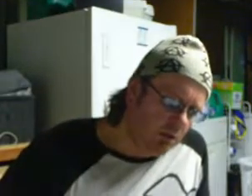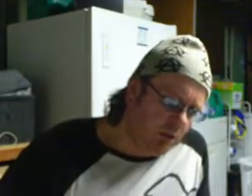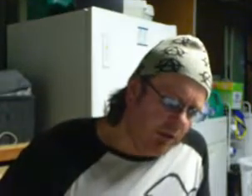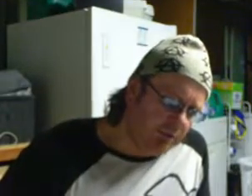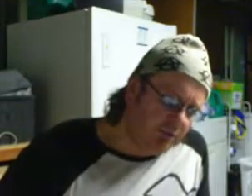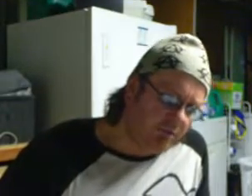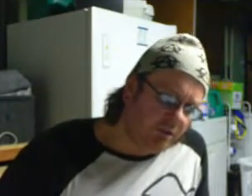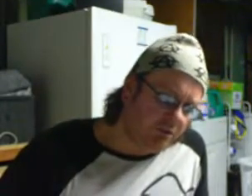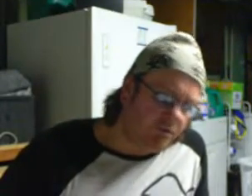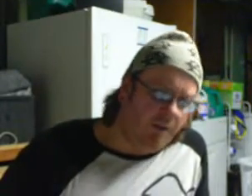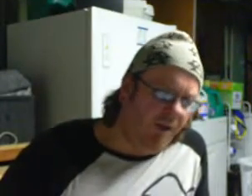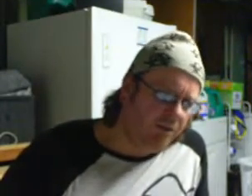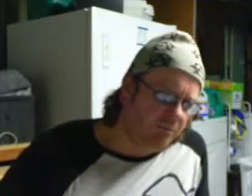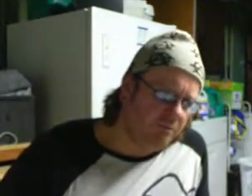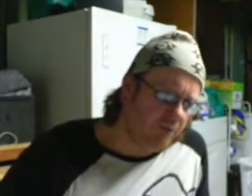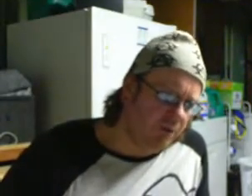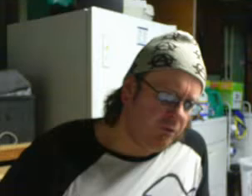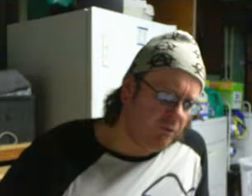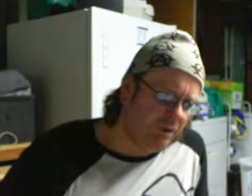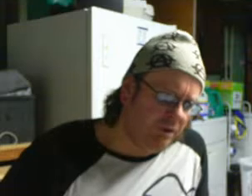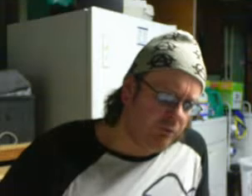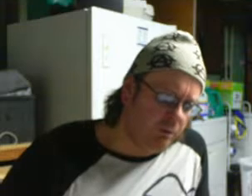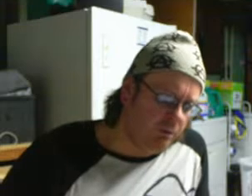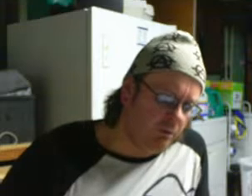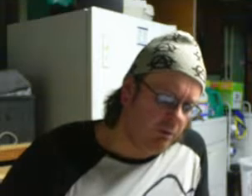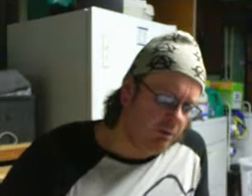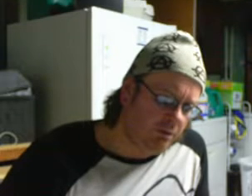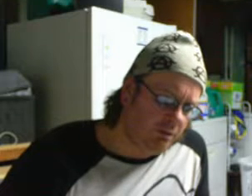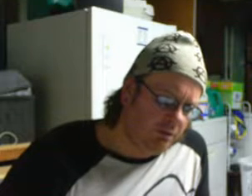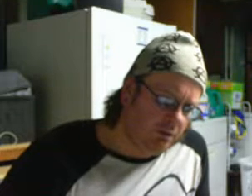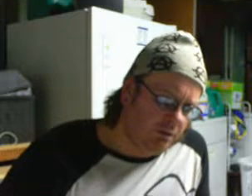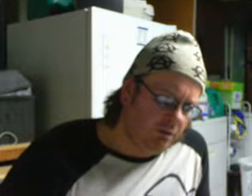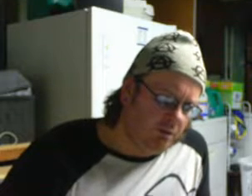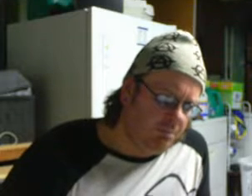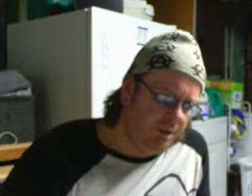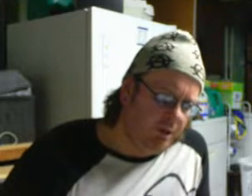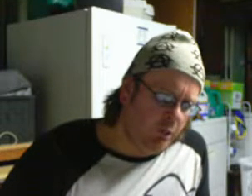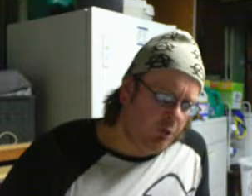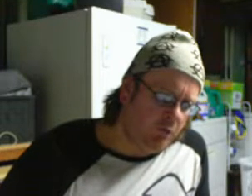And this leads to hundreds of years of Israel being under